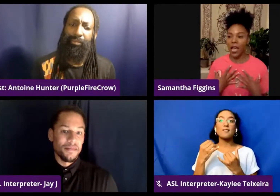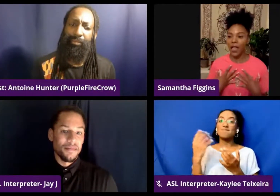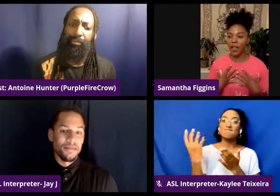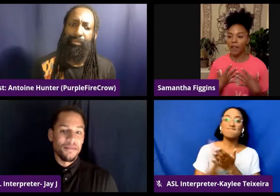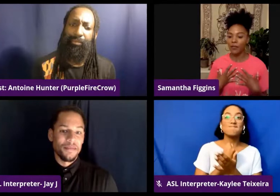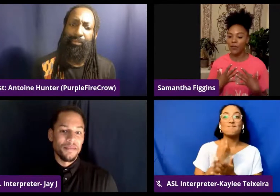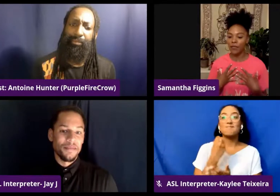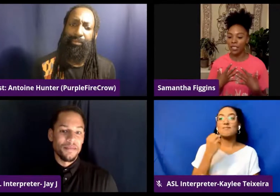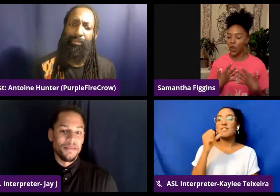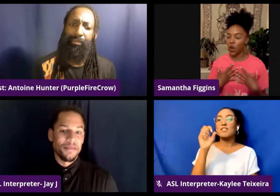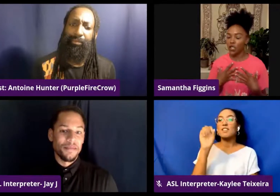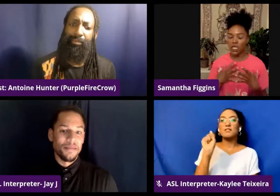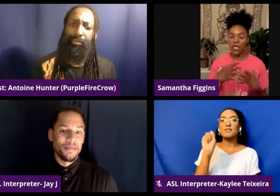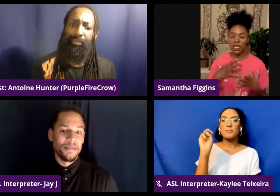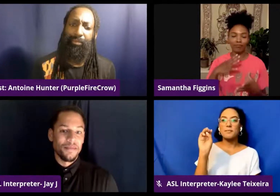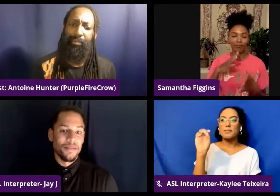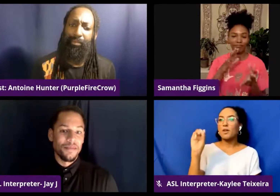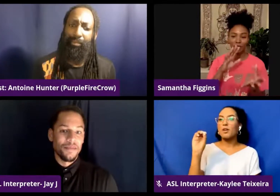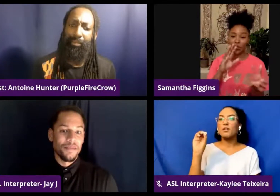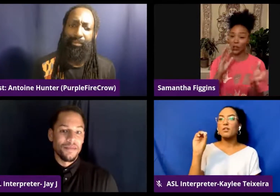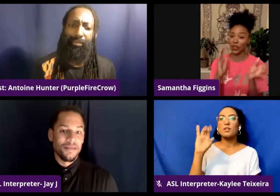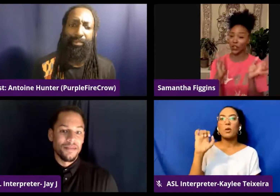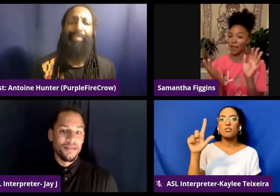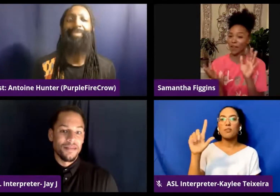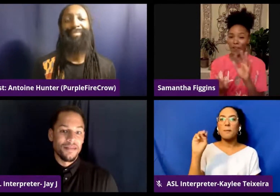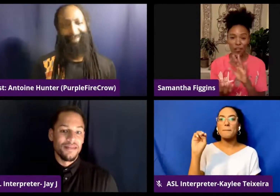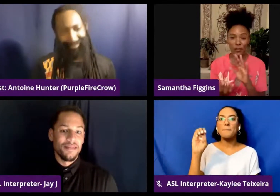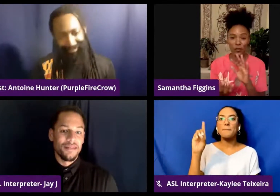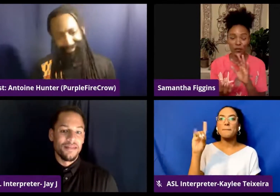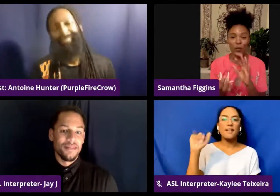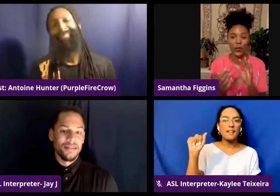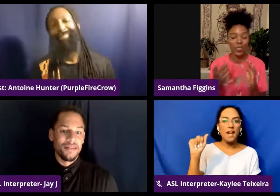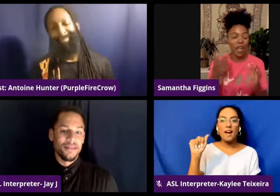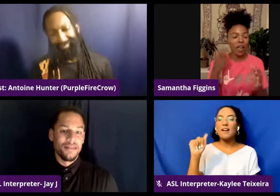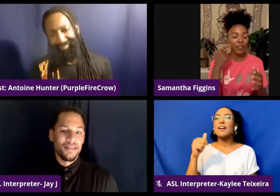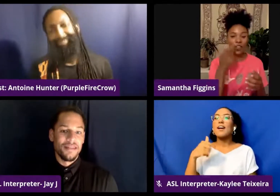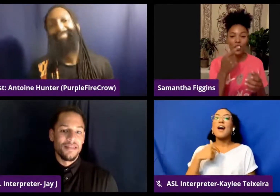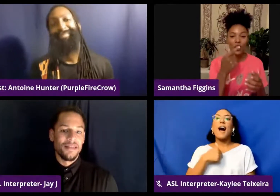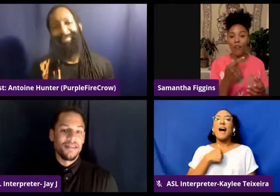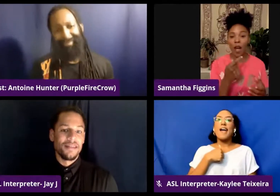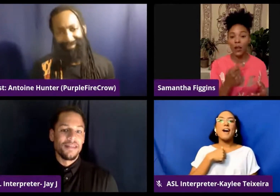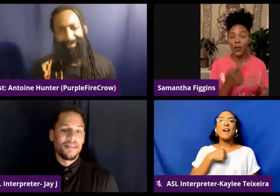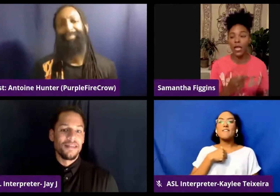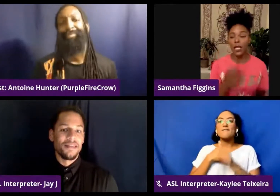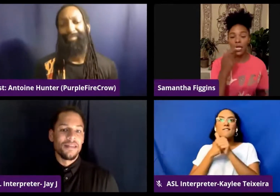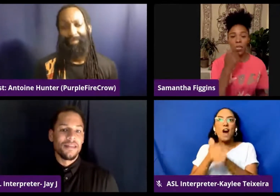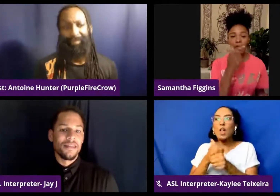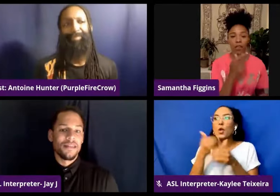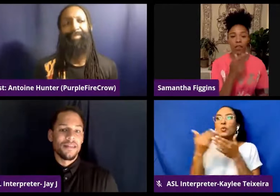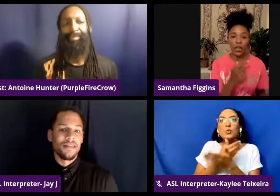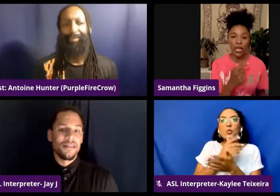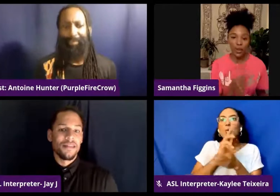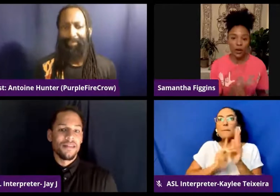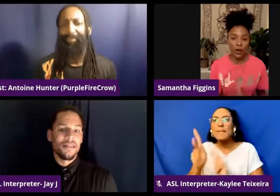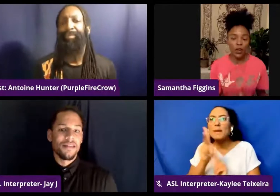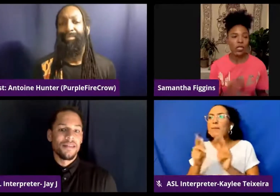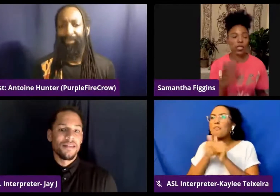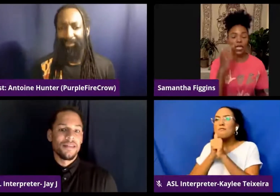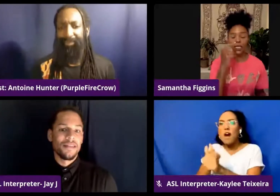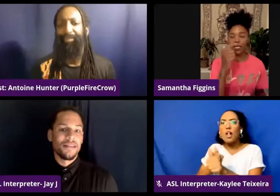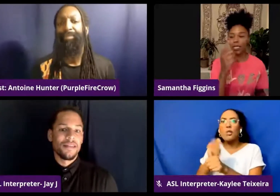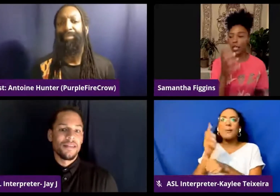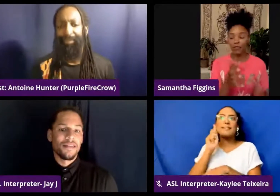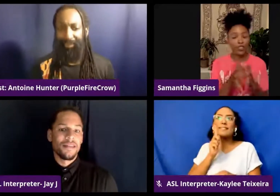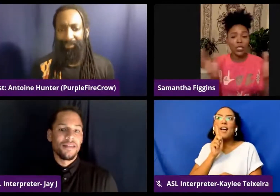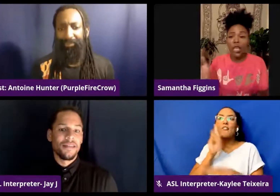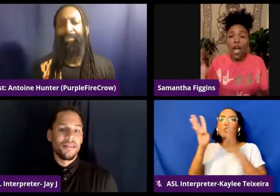me. I have totally switched my friends group and started following deaf creators